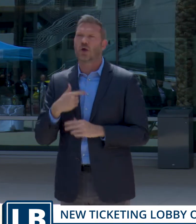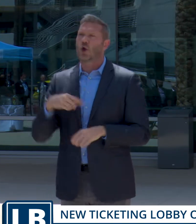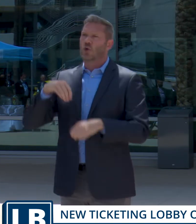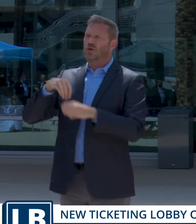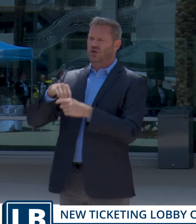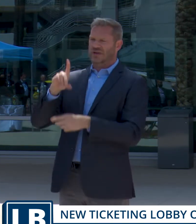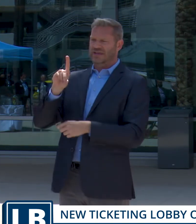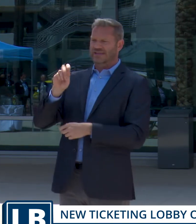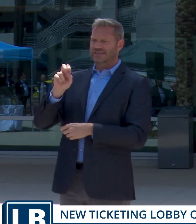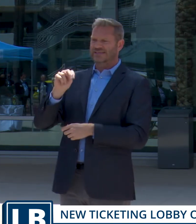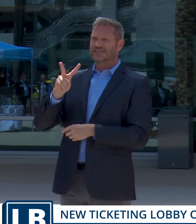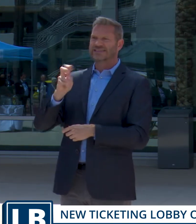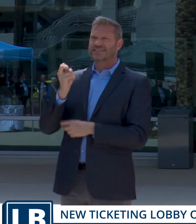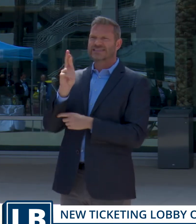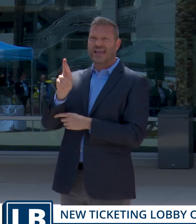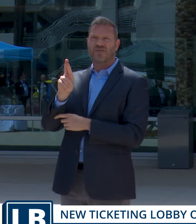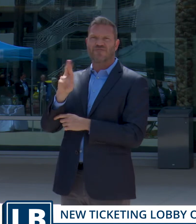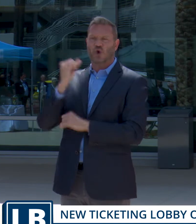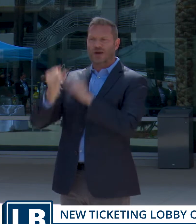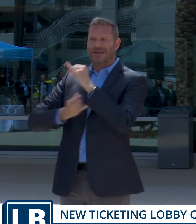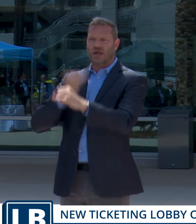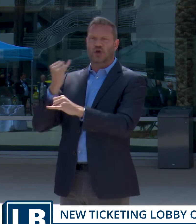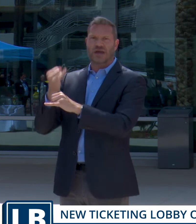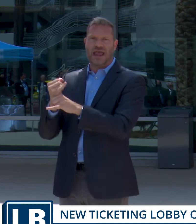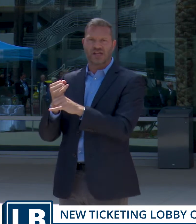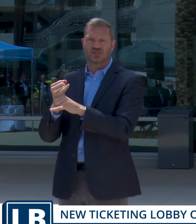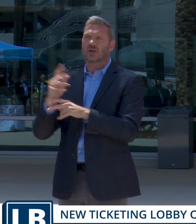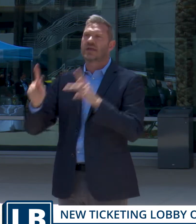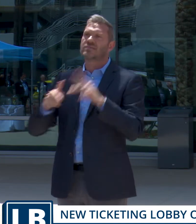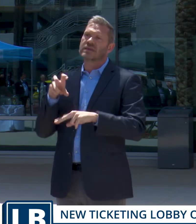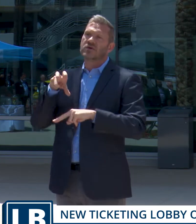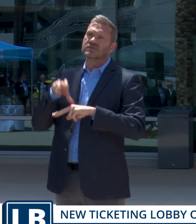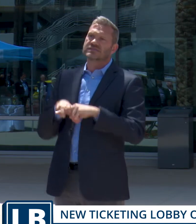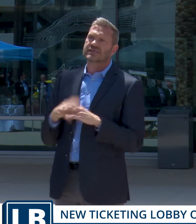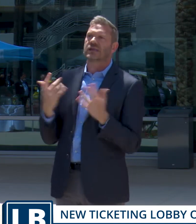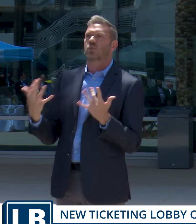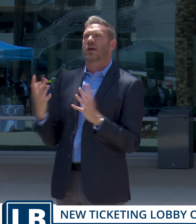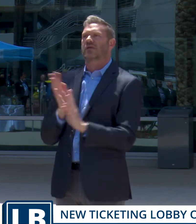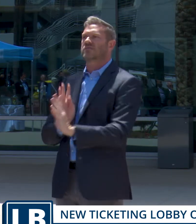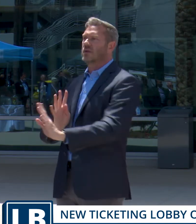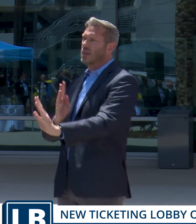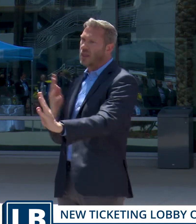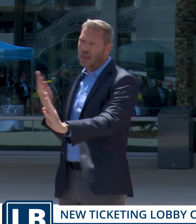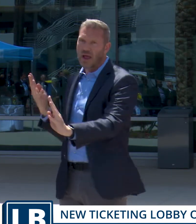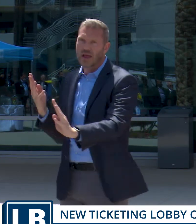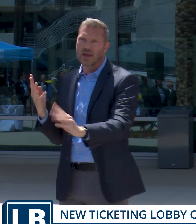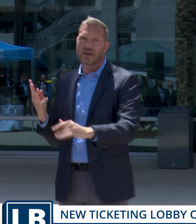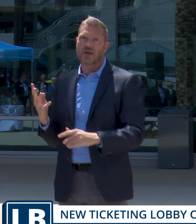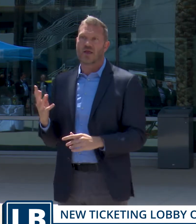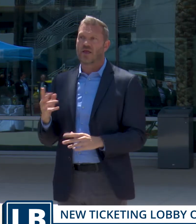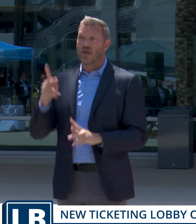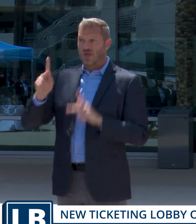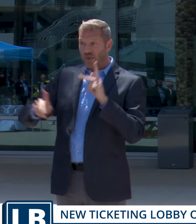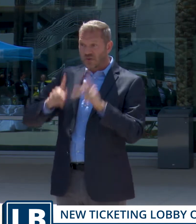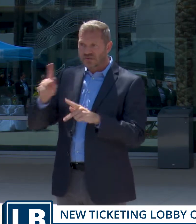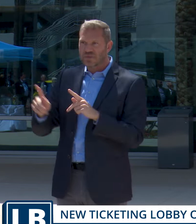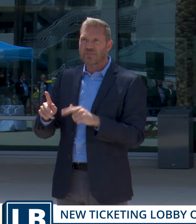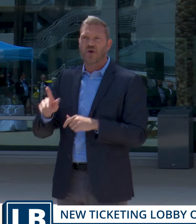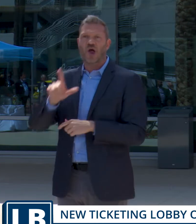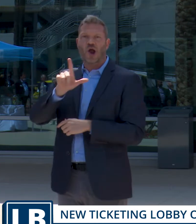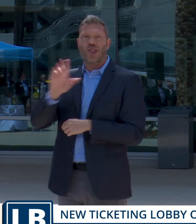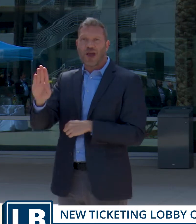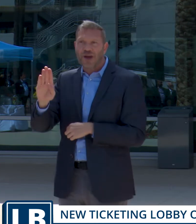International, and the people sitting around waiting for their time to line up, they're Long Beach people. They're talking about the